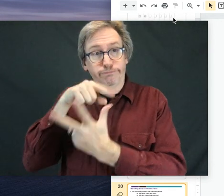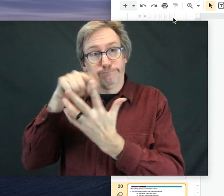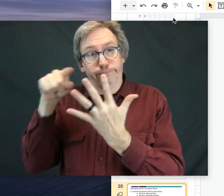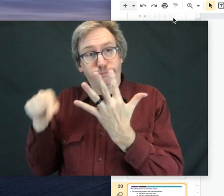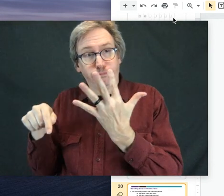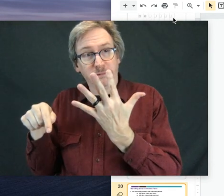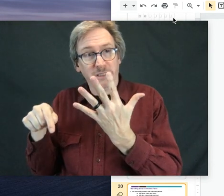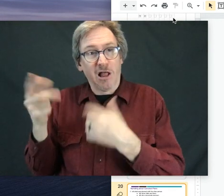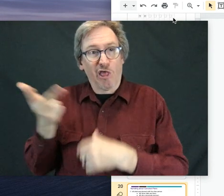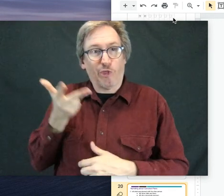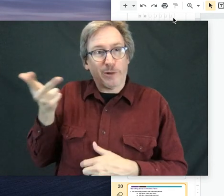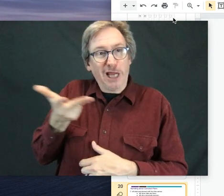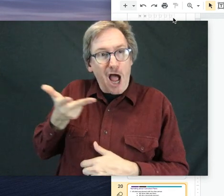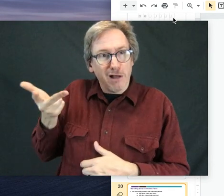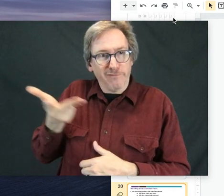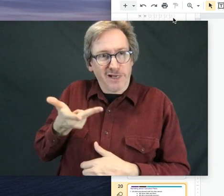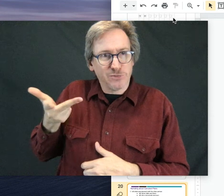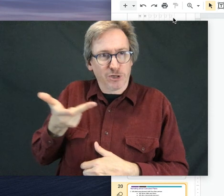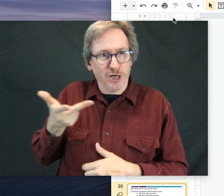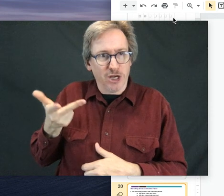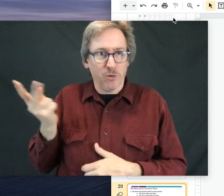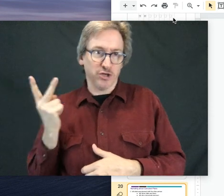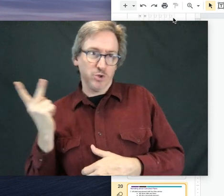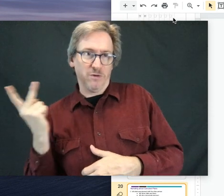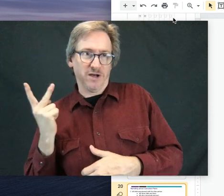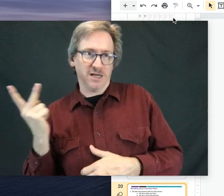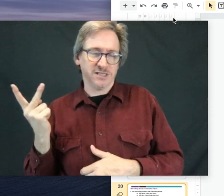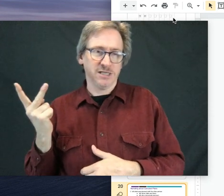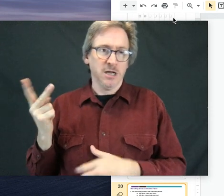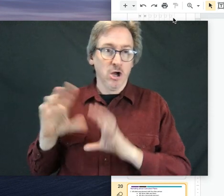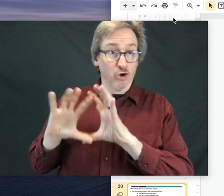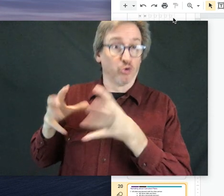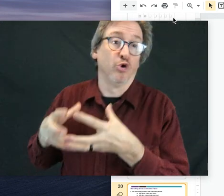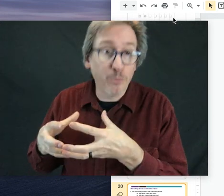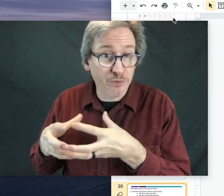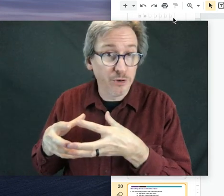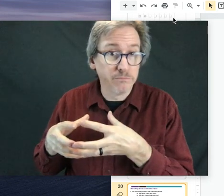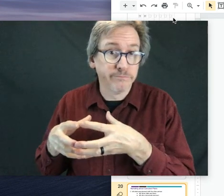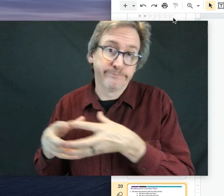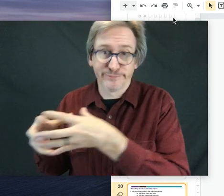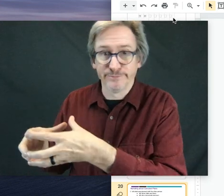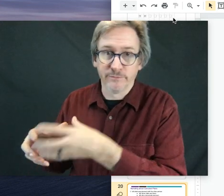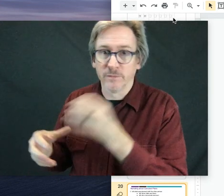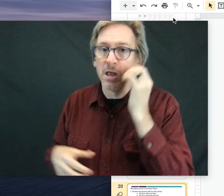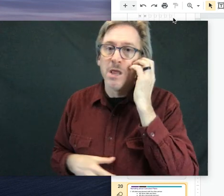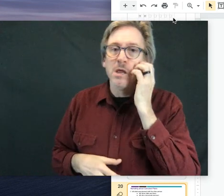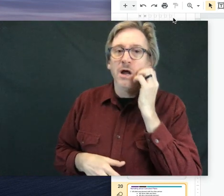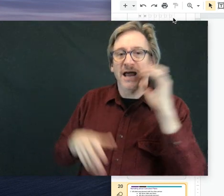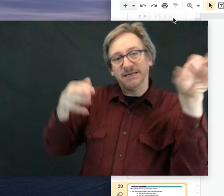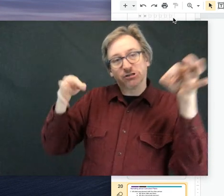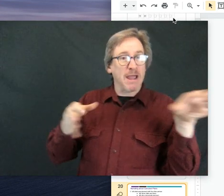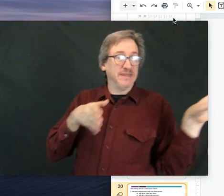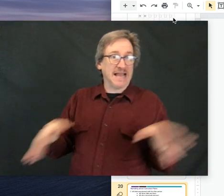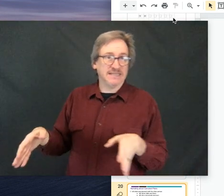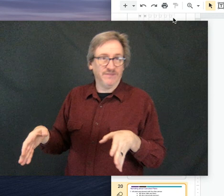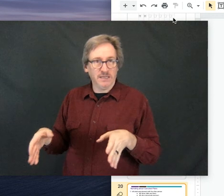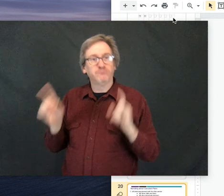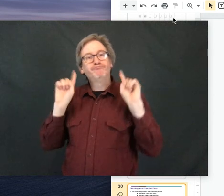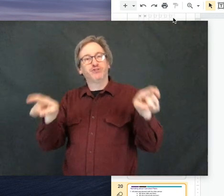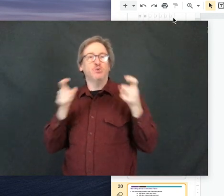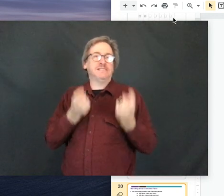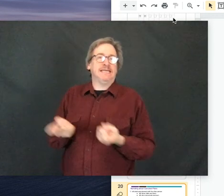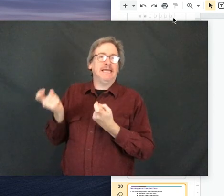who, 3 of us were going to go, the 2 of us, the group, and describe the